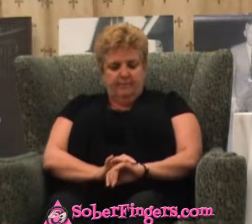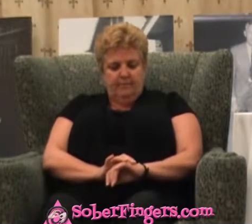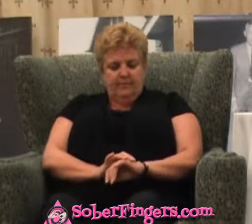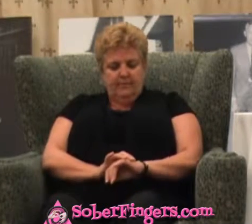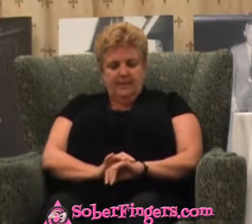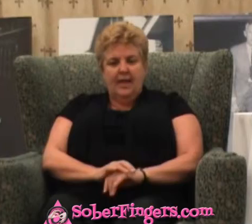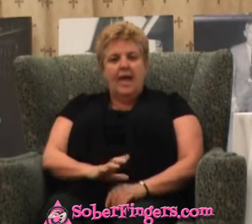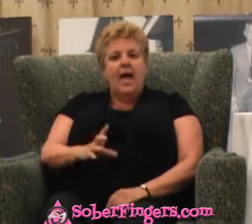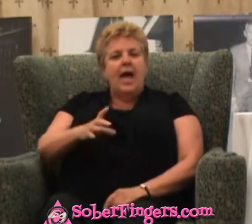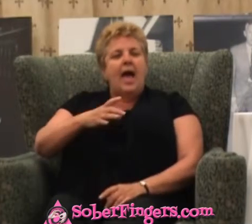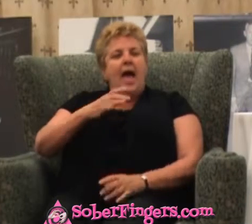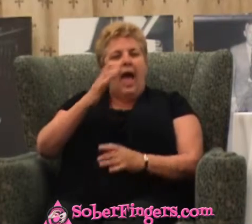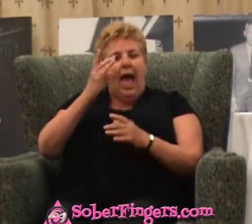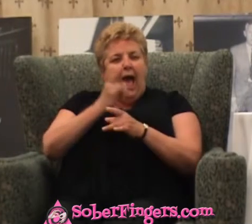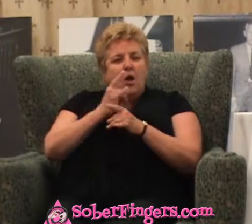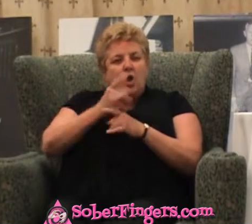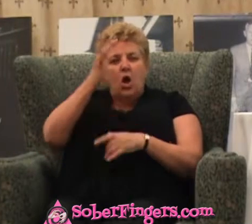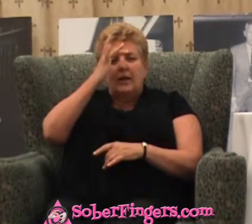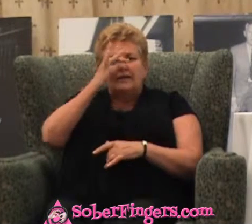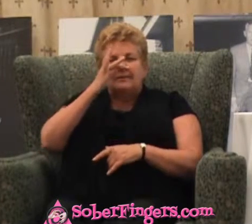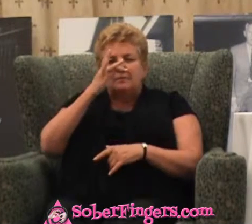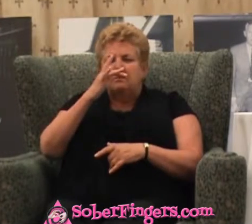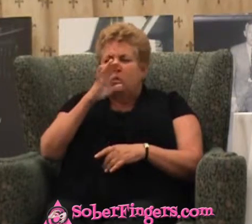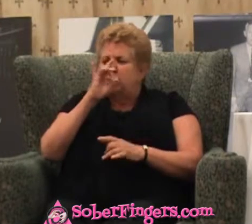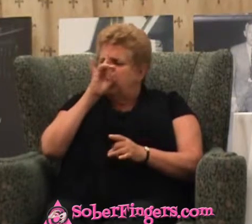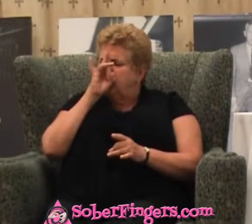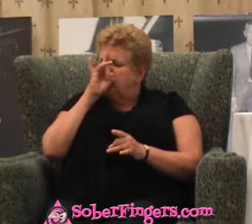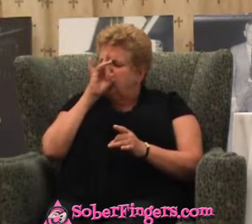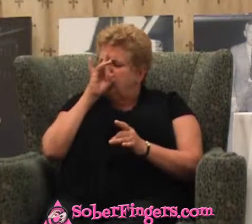Alcoholism, cunning, powerful, and baffling.